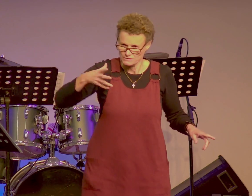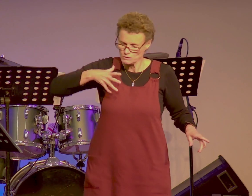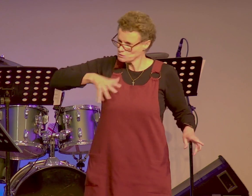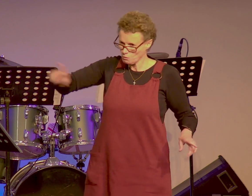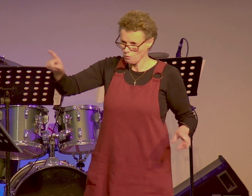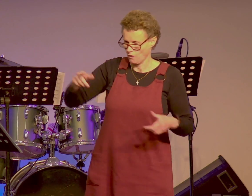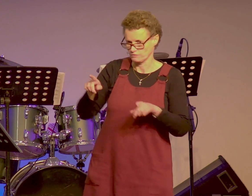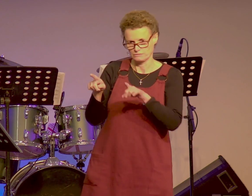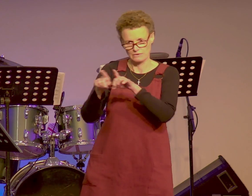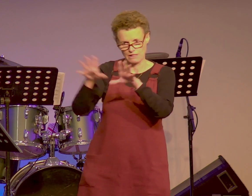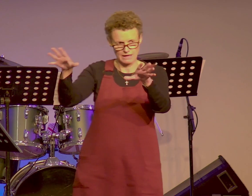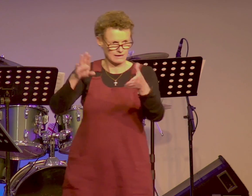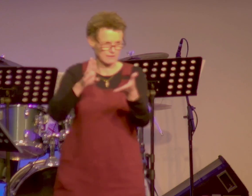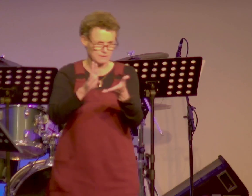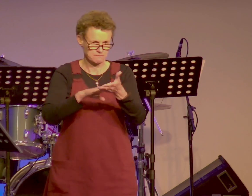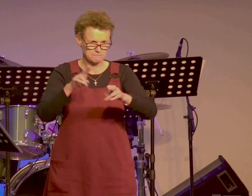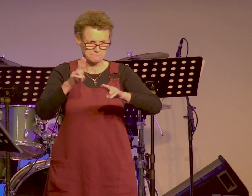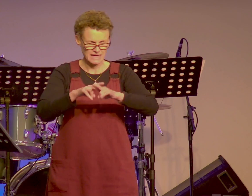good father.